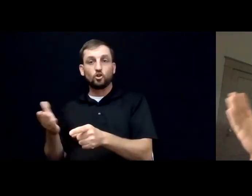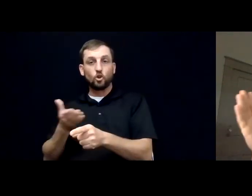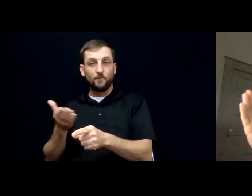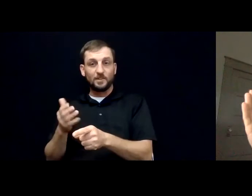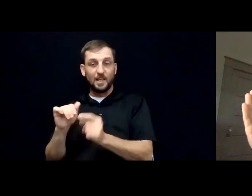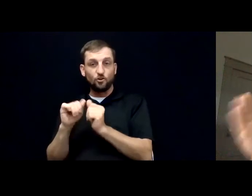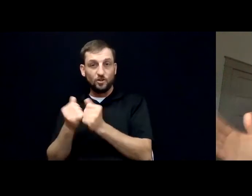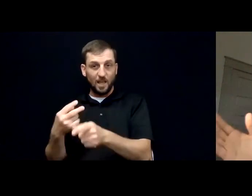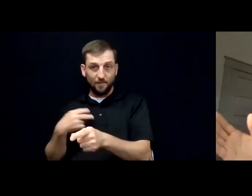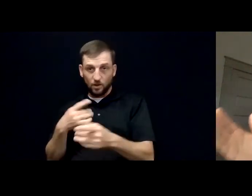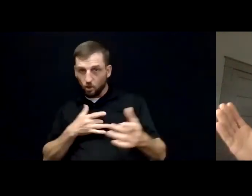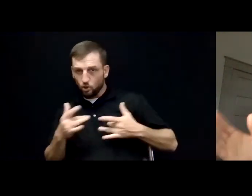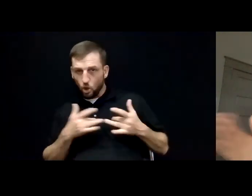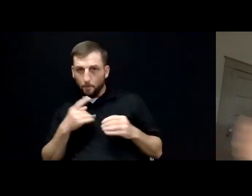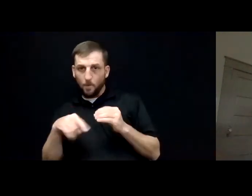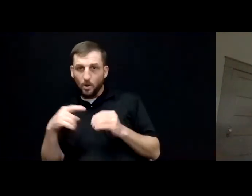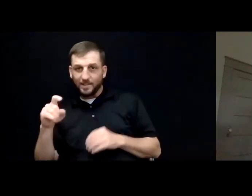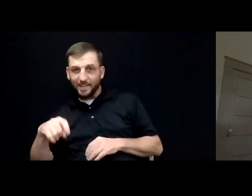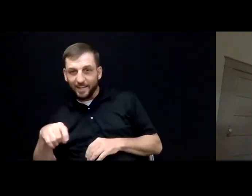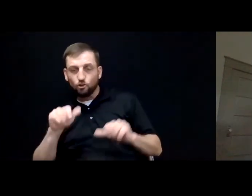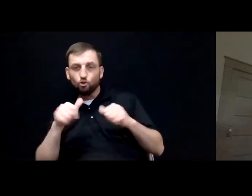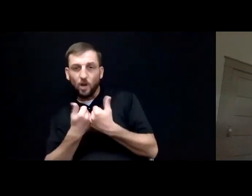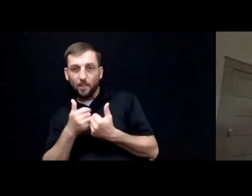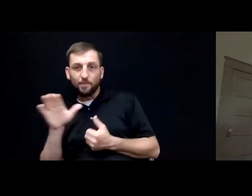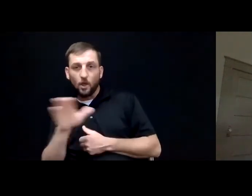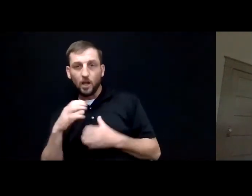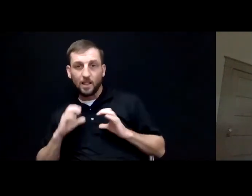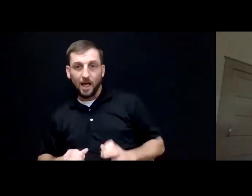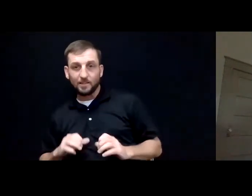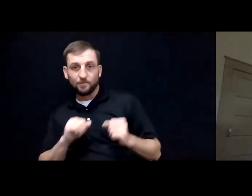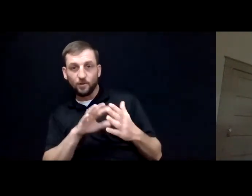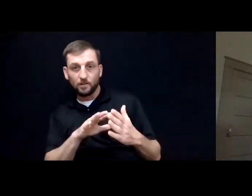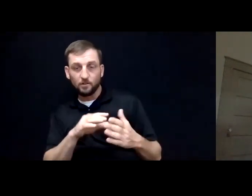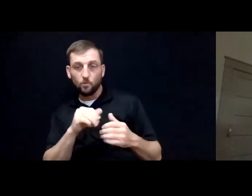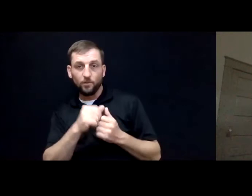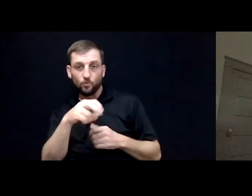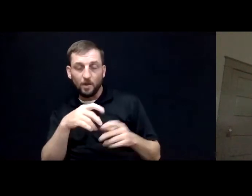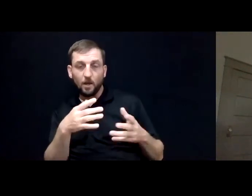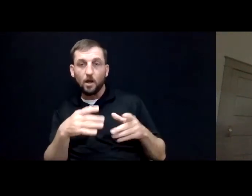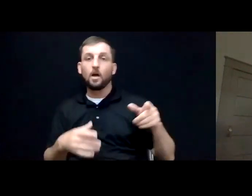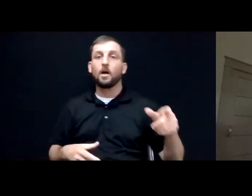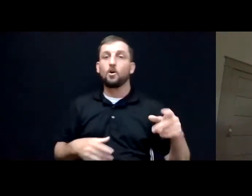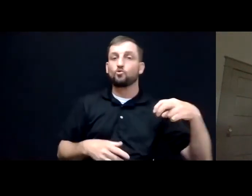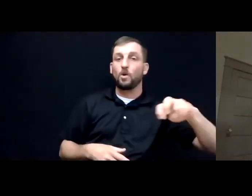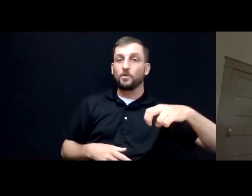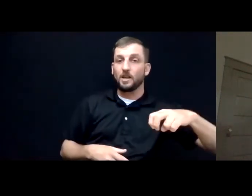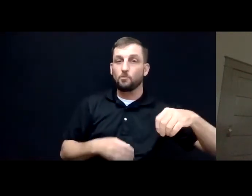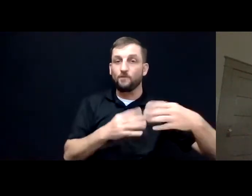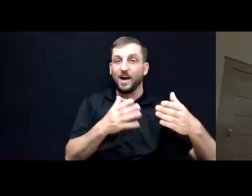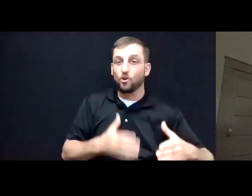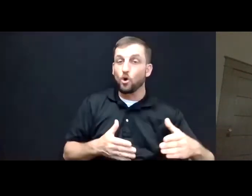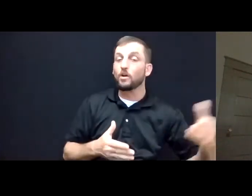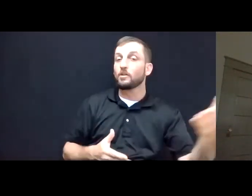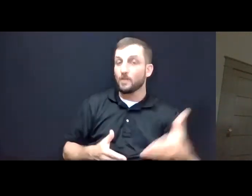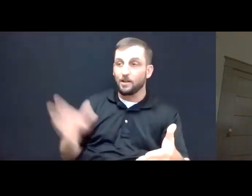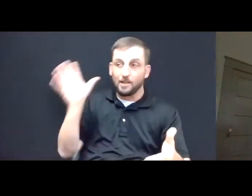needs or transportation challenges that their clients may be facing and the transportation providers who offer that service. And the idea